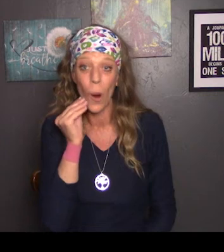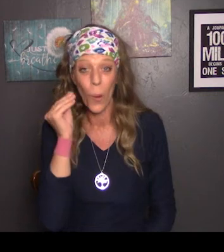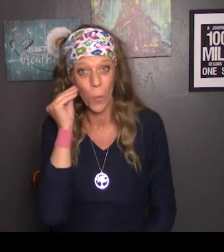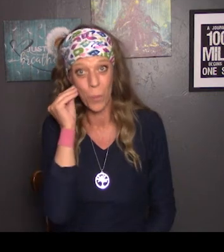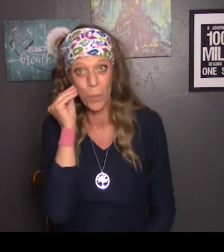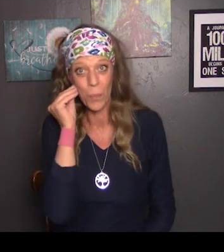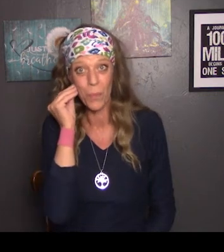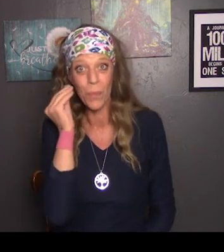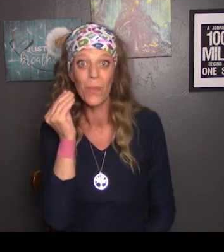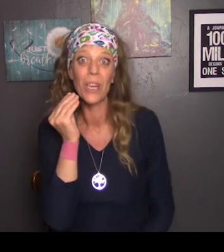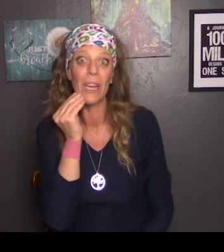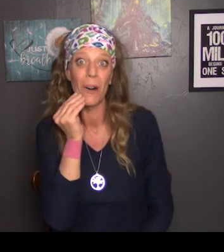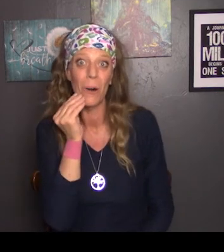home, home.